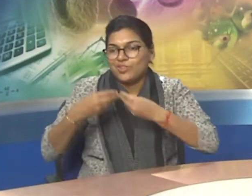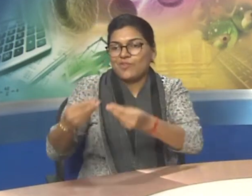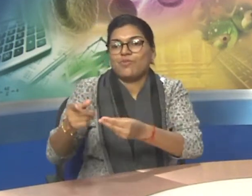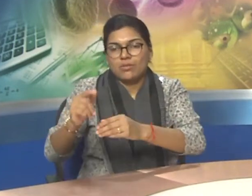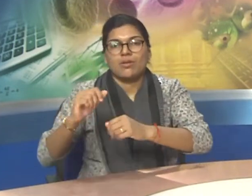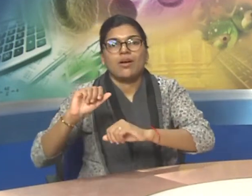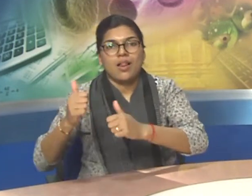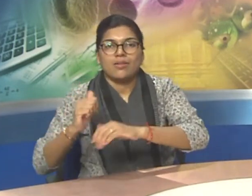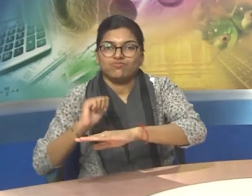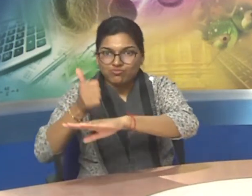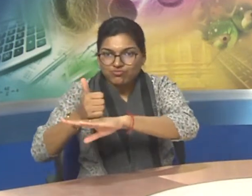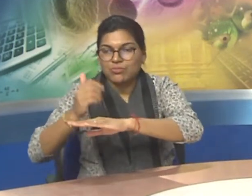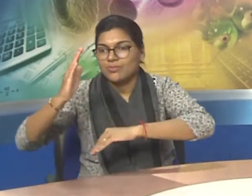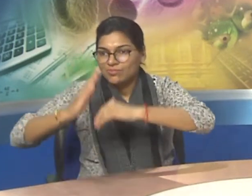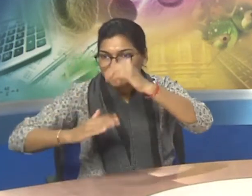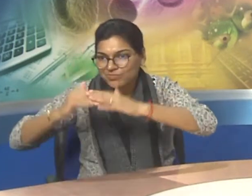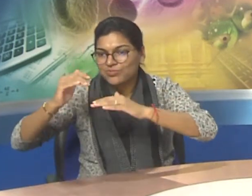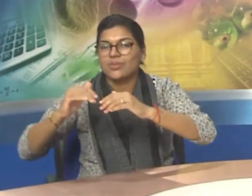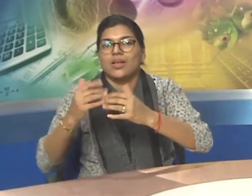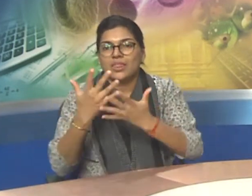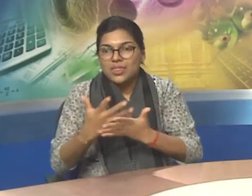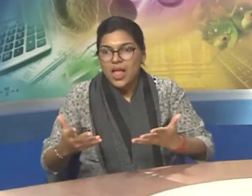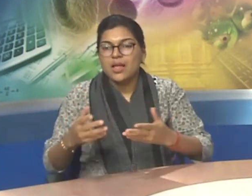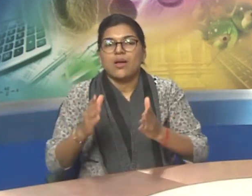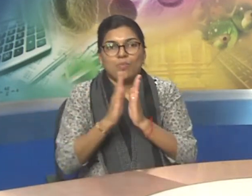central libraries at apex.